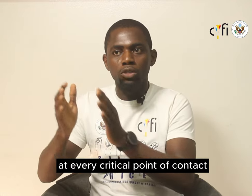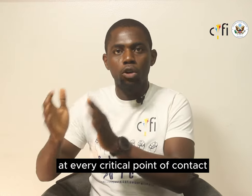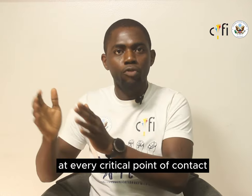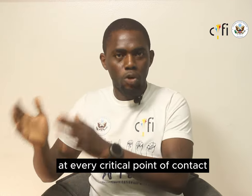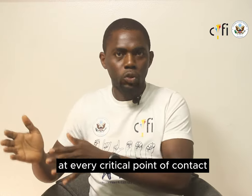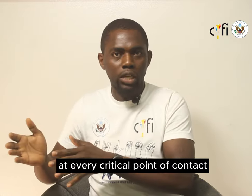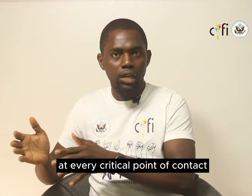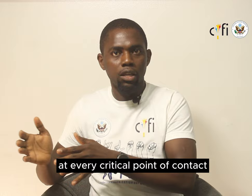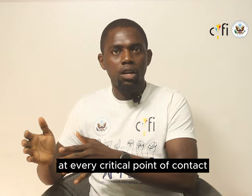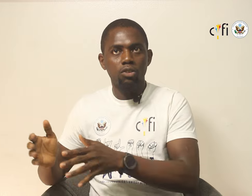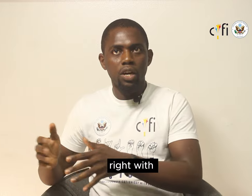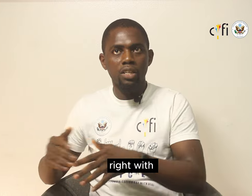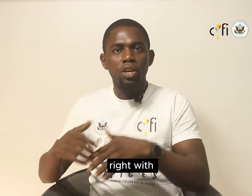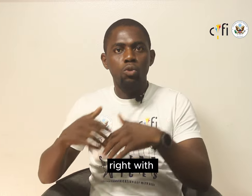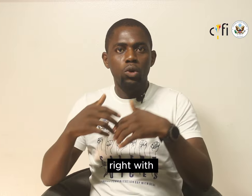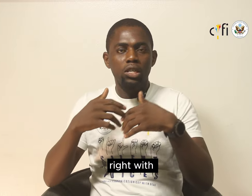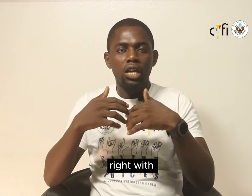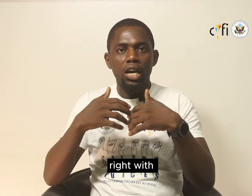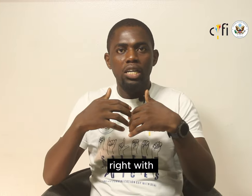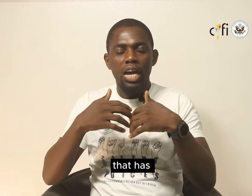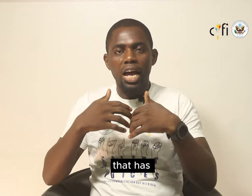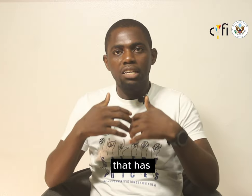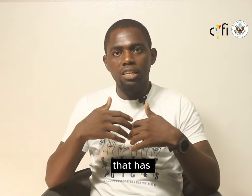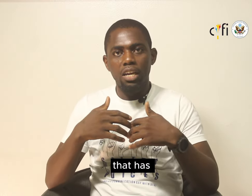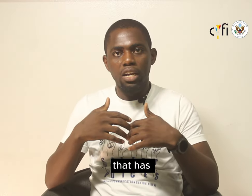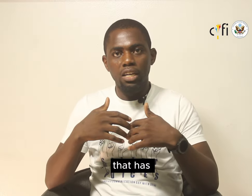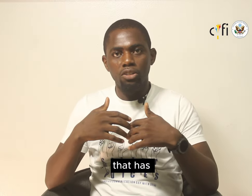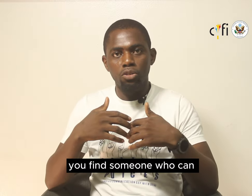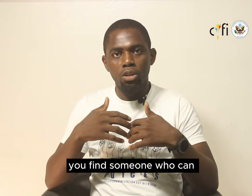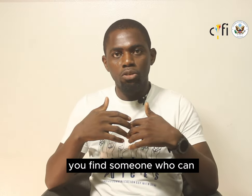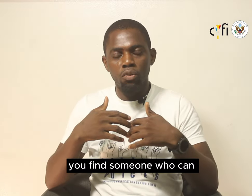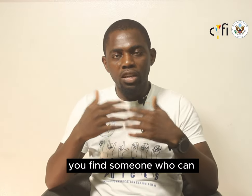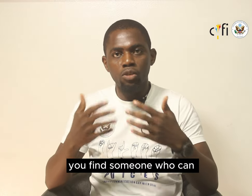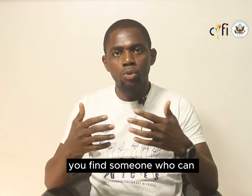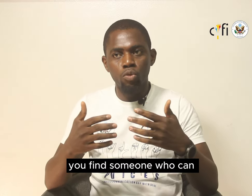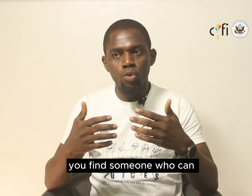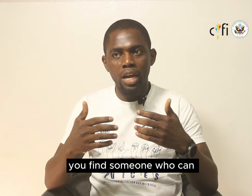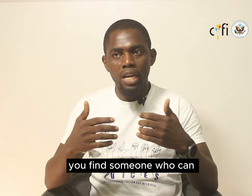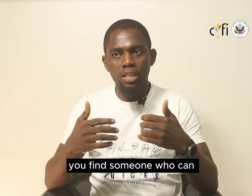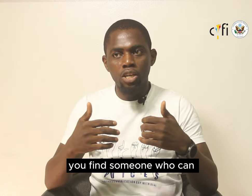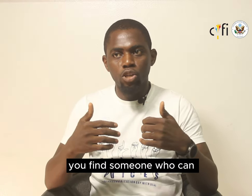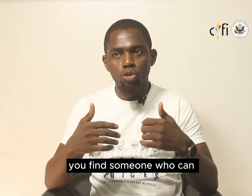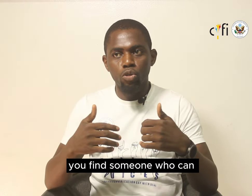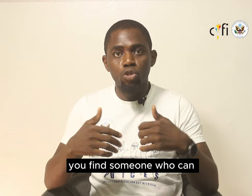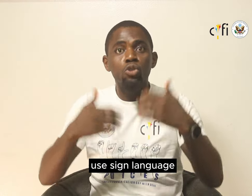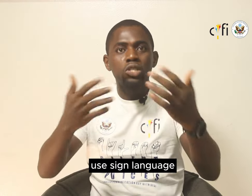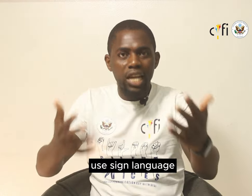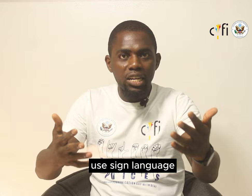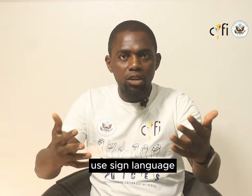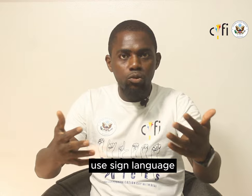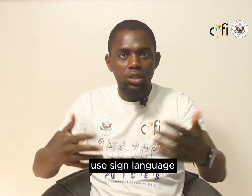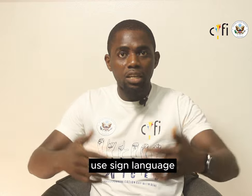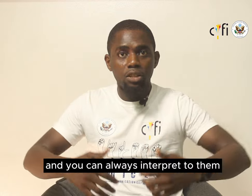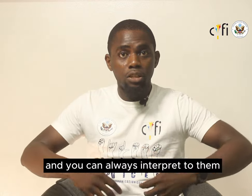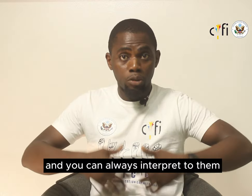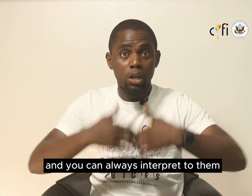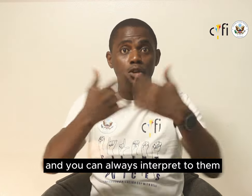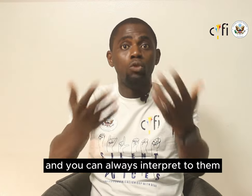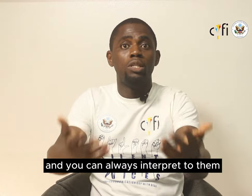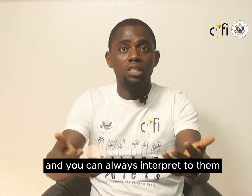of contact, right, with that has you find someone who can use sign language and you can always